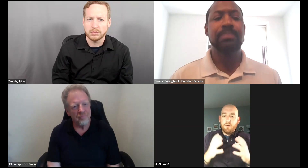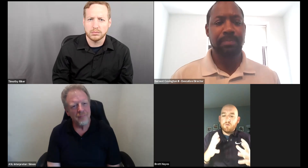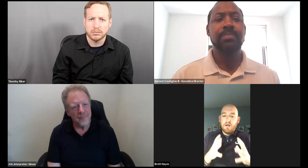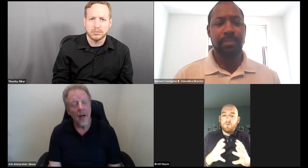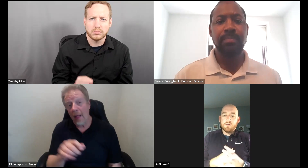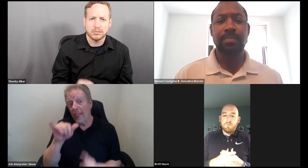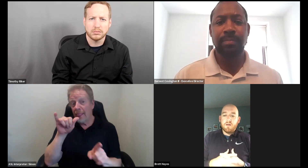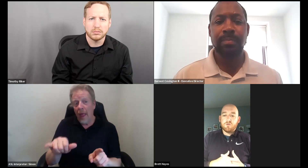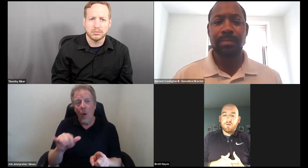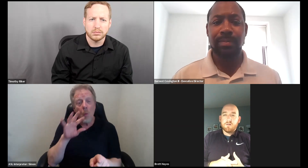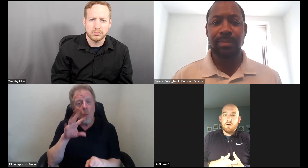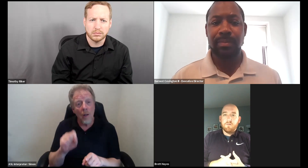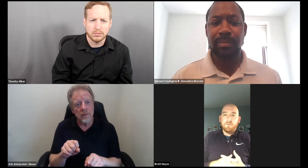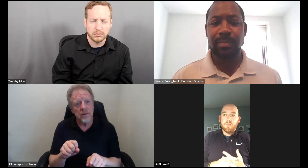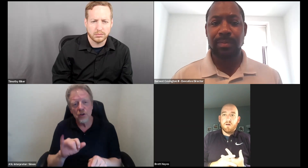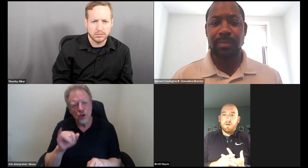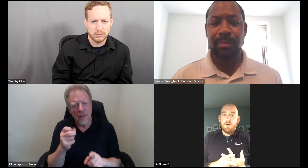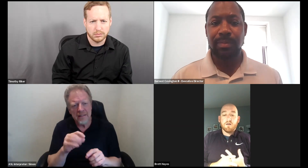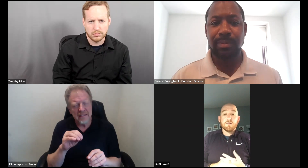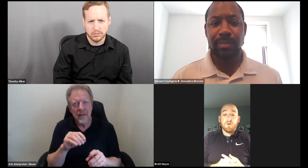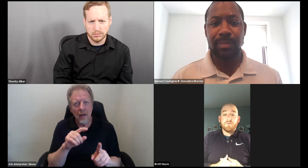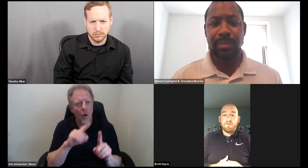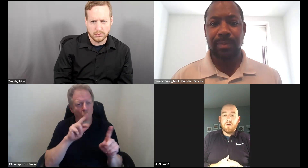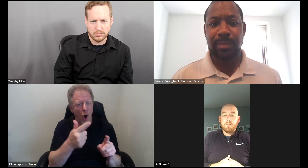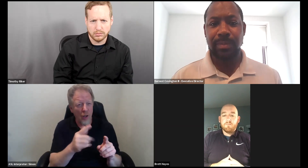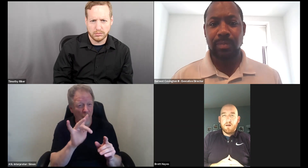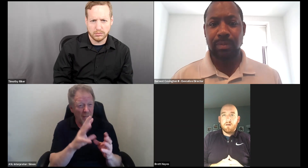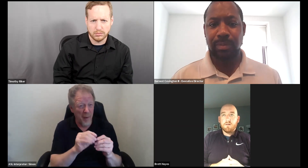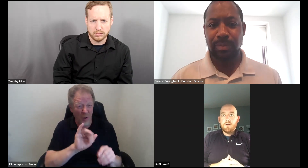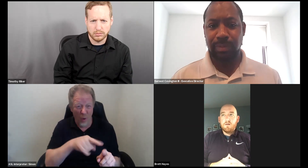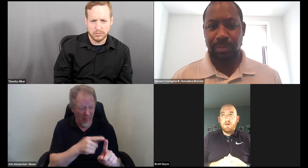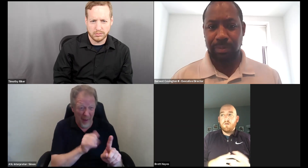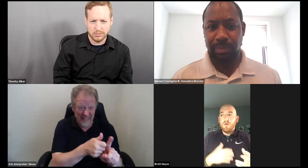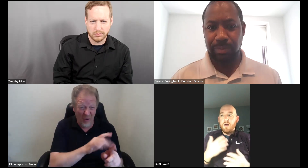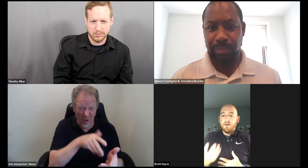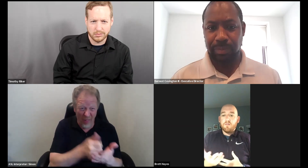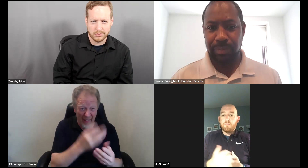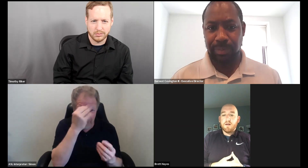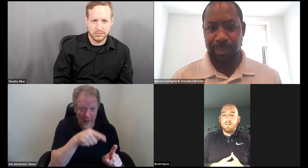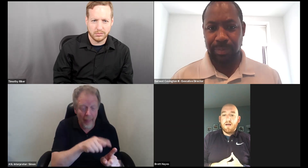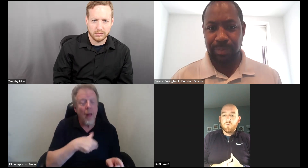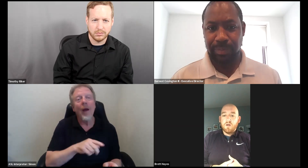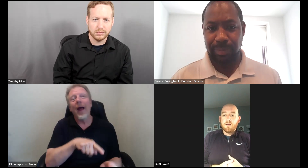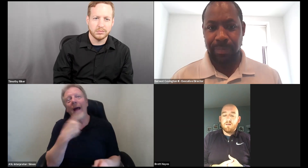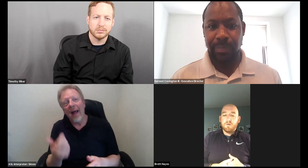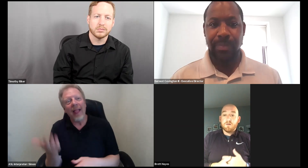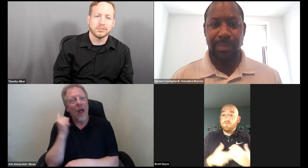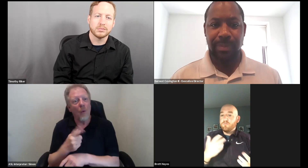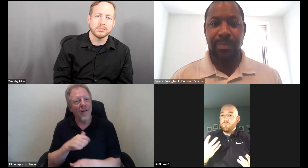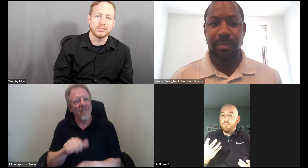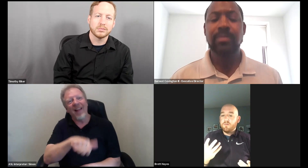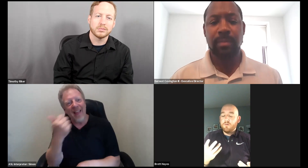And that was the main gist of the August 25th meeting. And then we had another meeting last week,